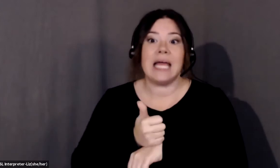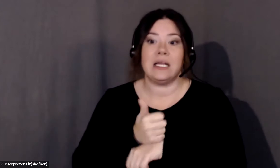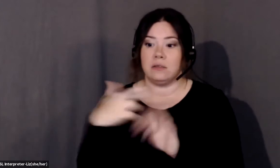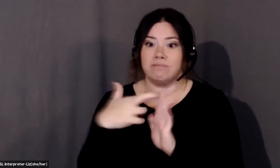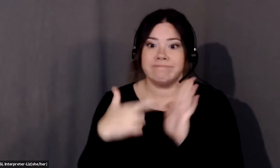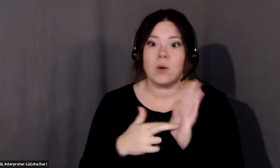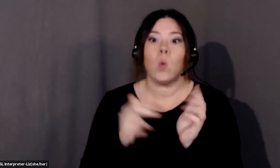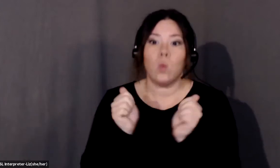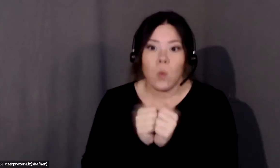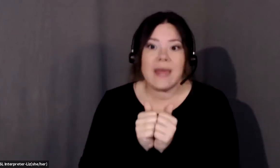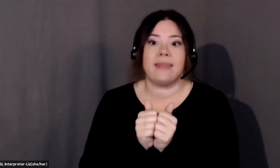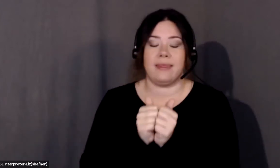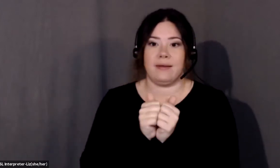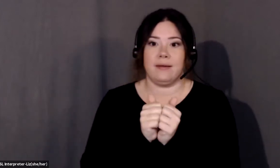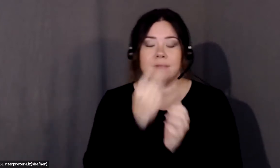mind.